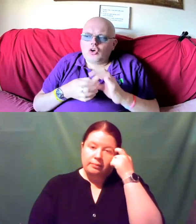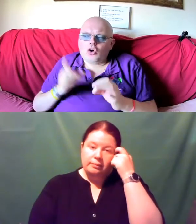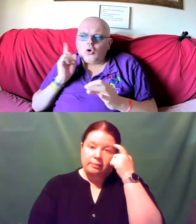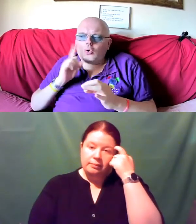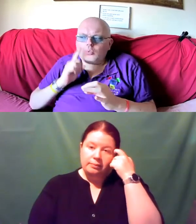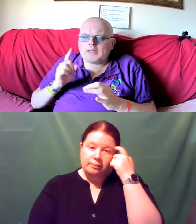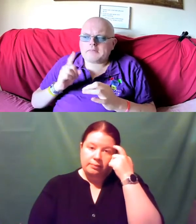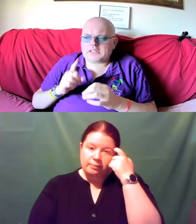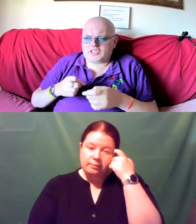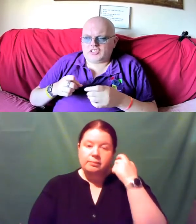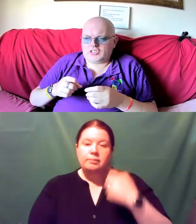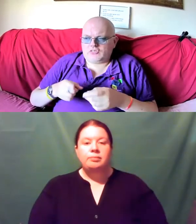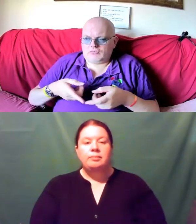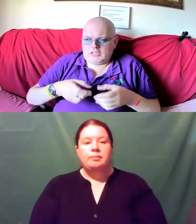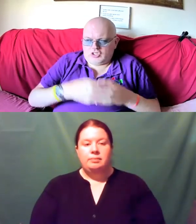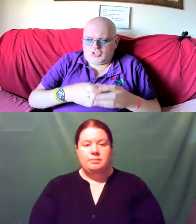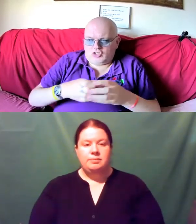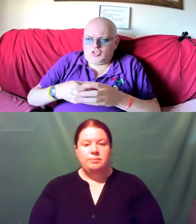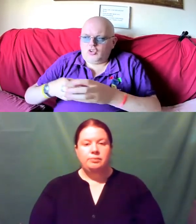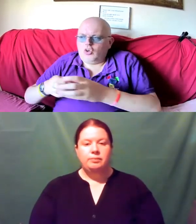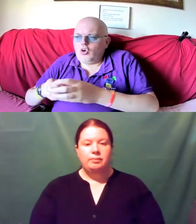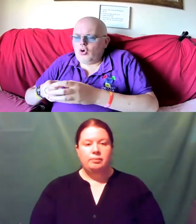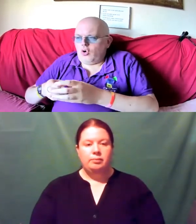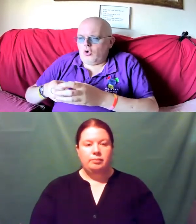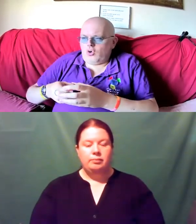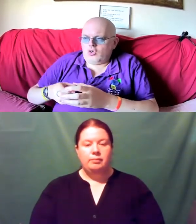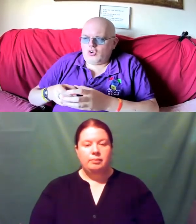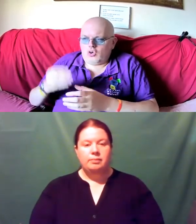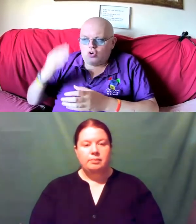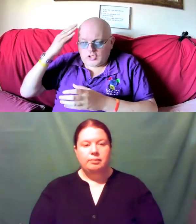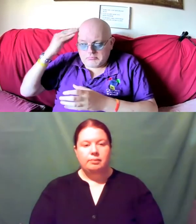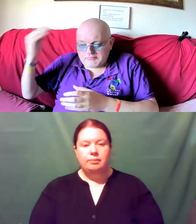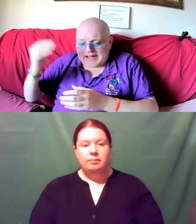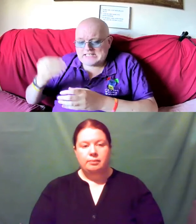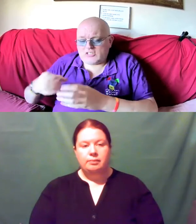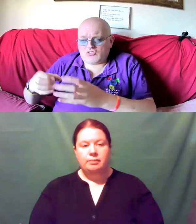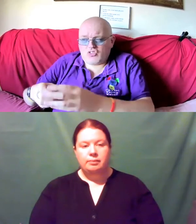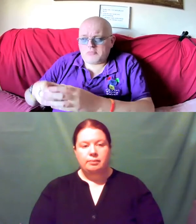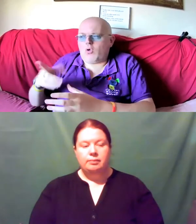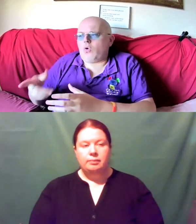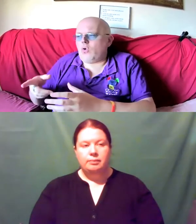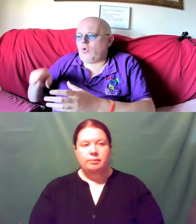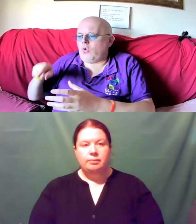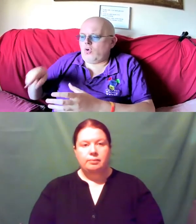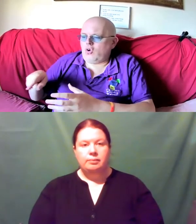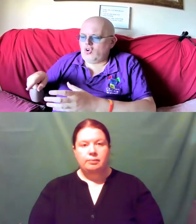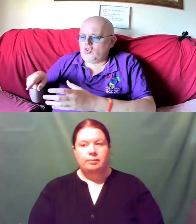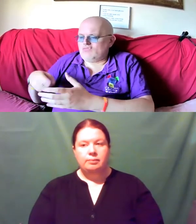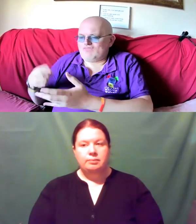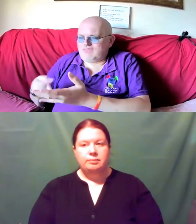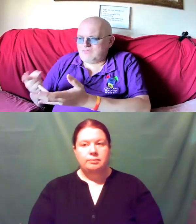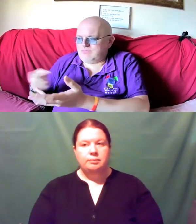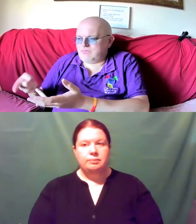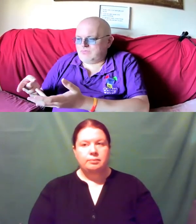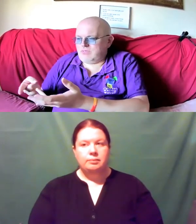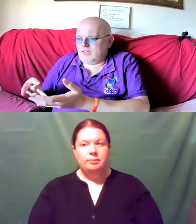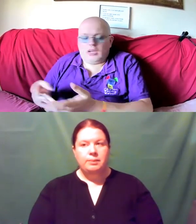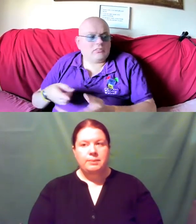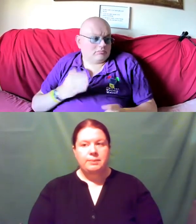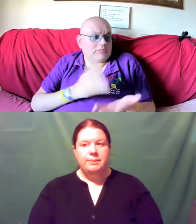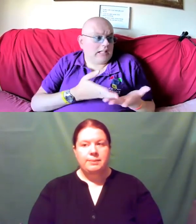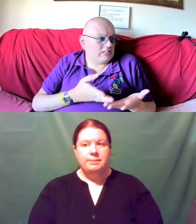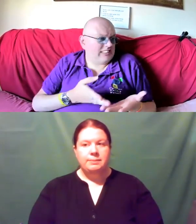Dementia Friendly Church or Message Church? And they usually say yes. They can usually see that there's a particular community with a particular need. So, and my